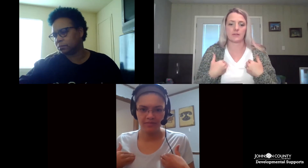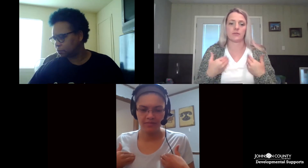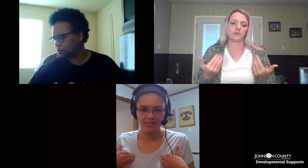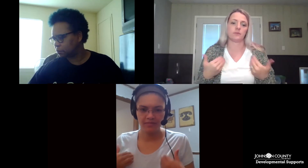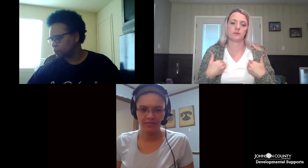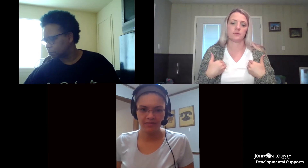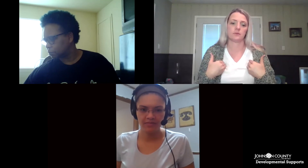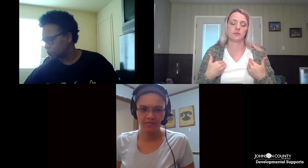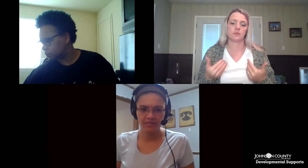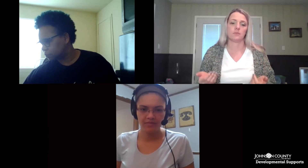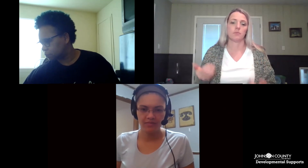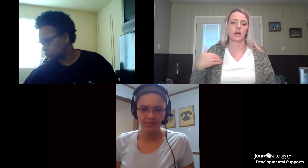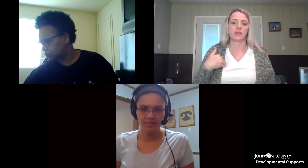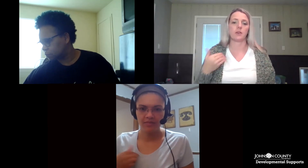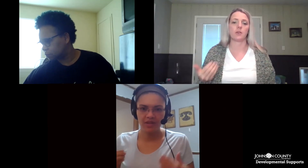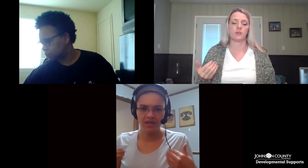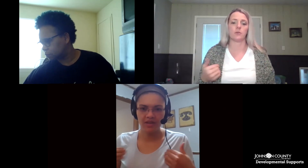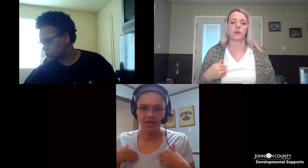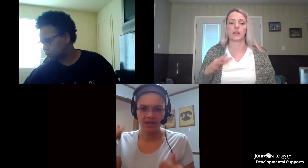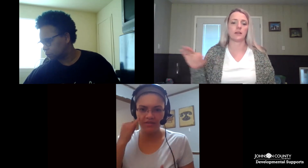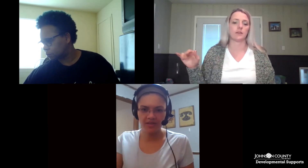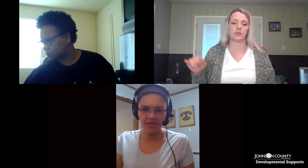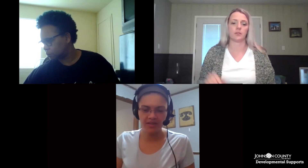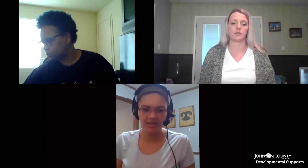have, but I think you can do it one-handed if you're